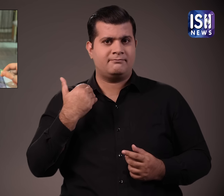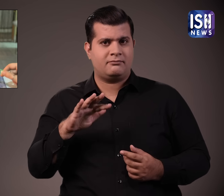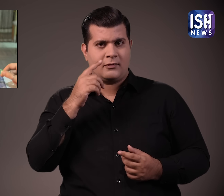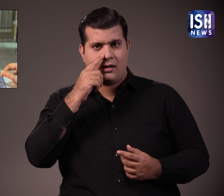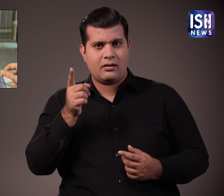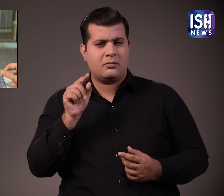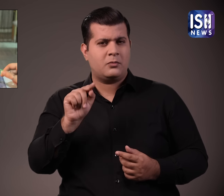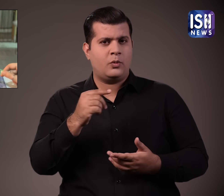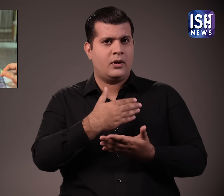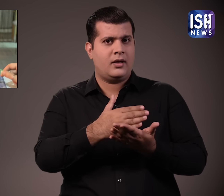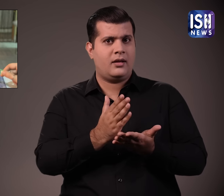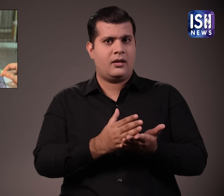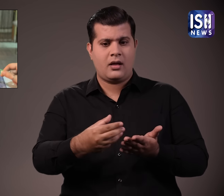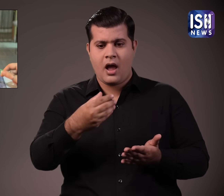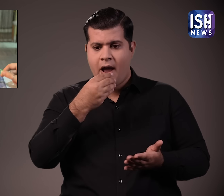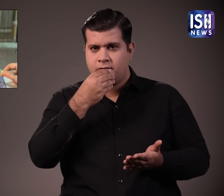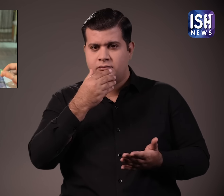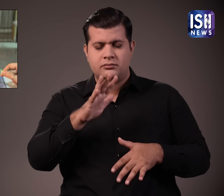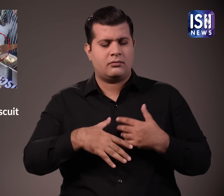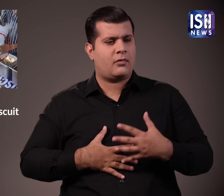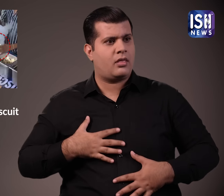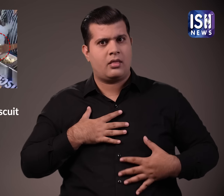small girl passed away after eating her birthday cake.